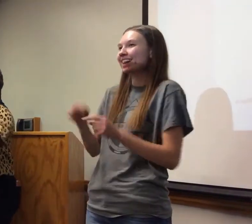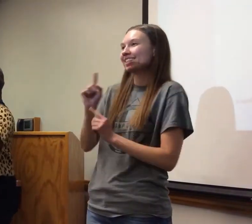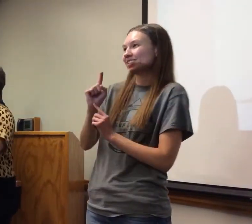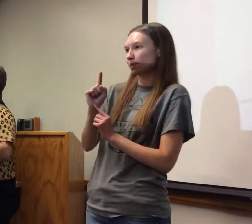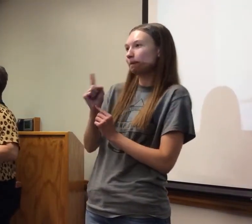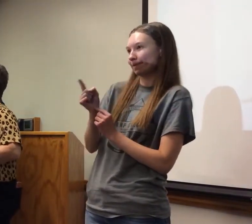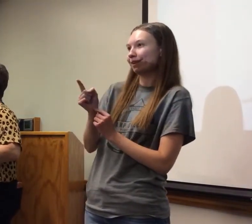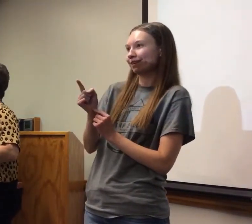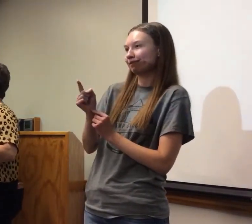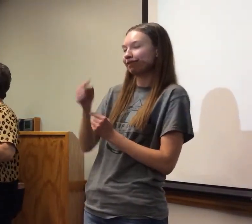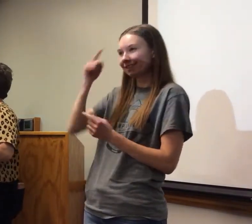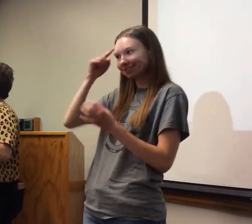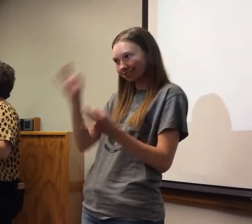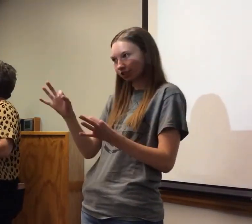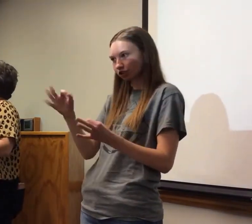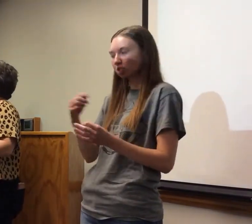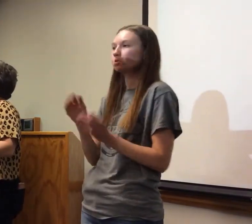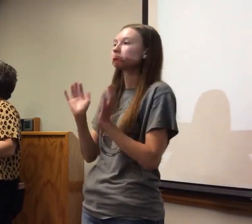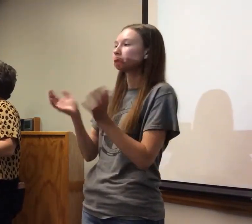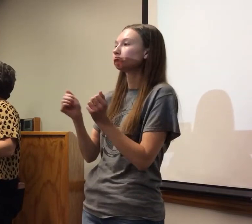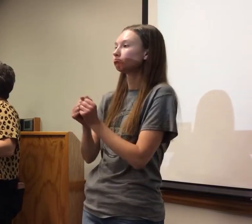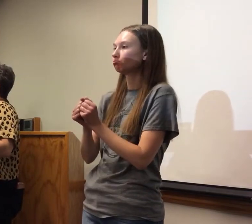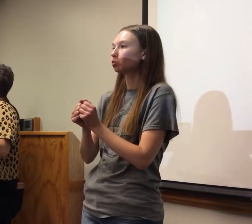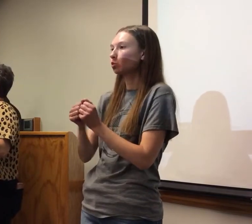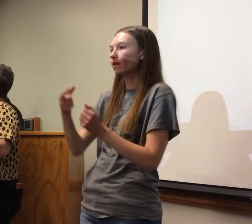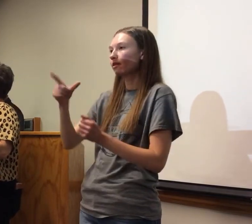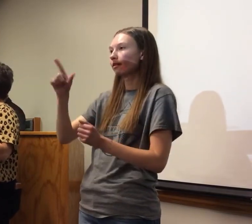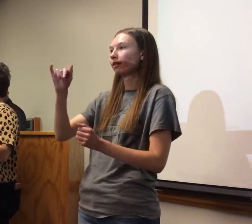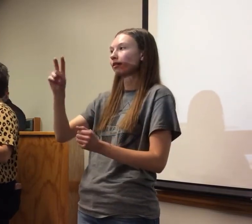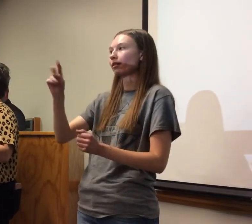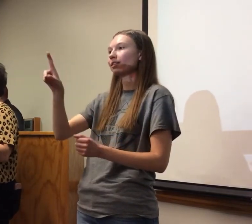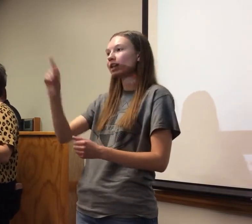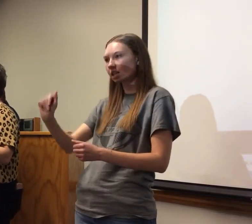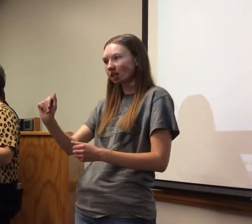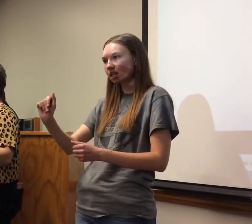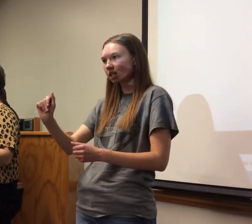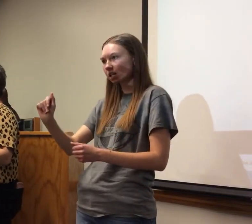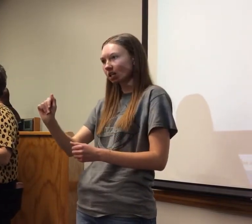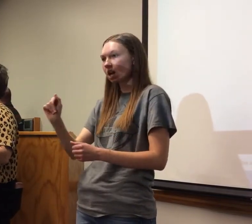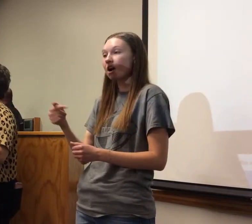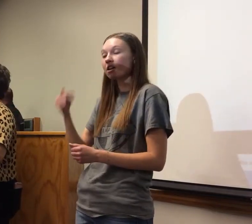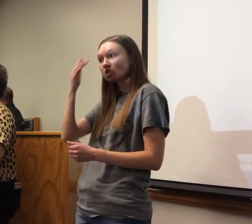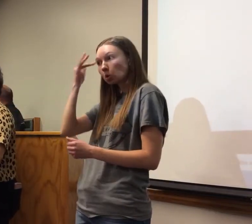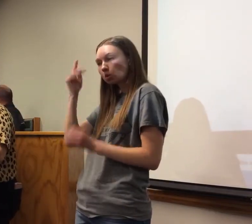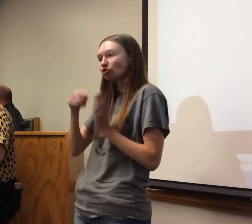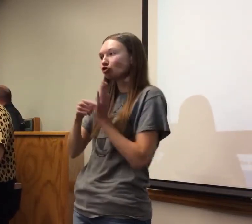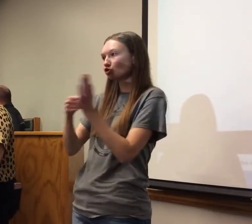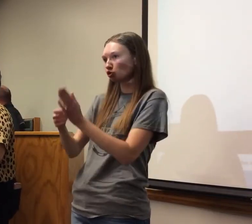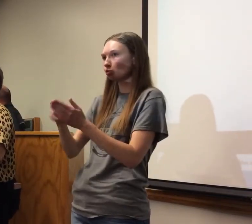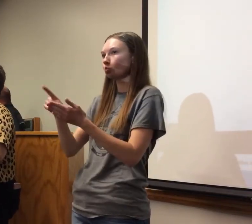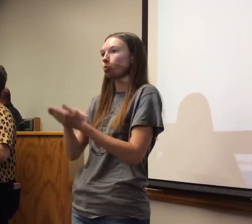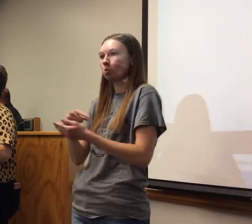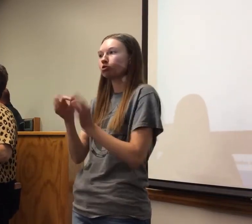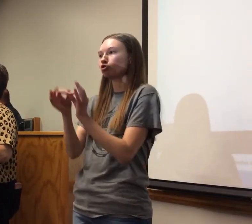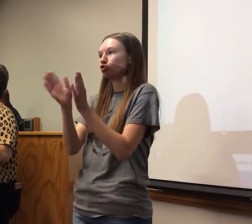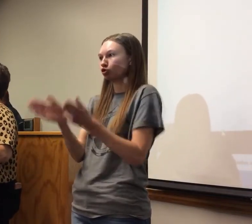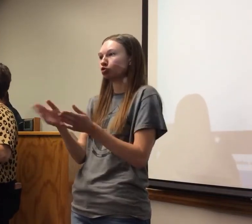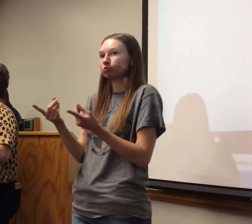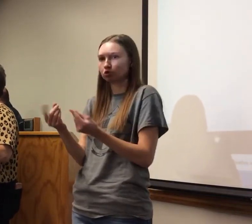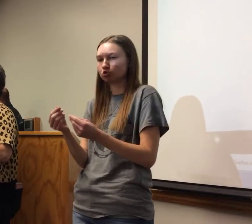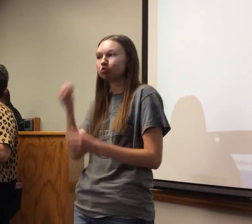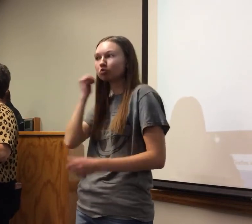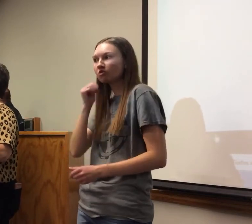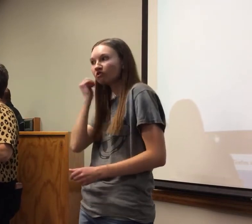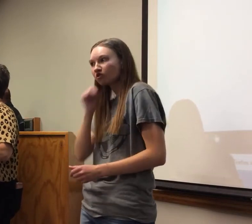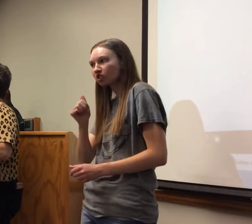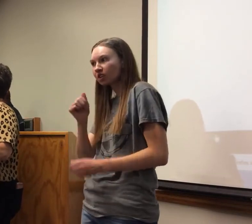I was visiting with Linda, and this is just to show you what our interpreters do every day. It can